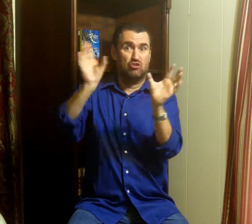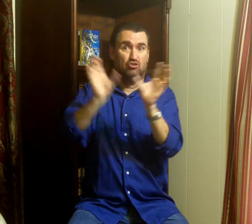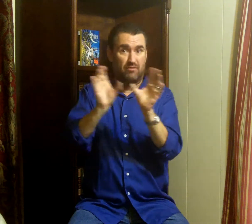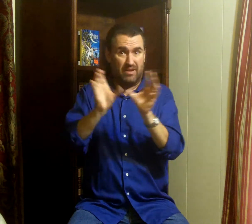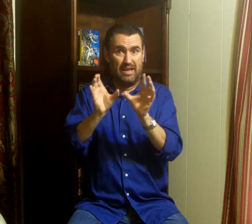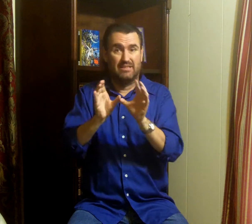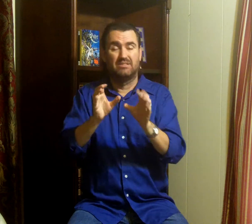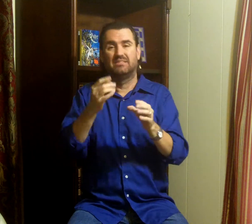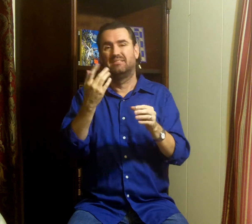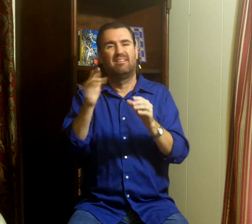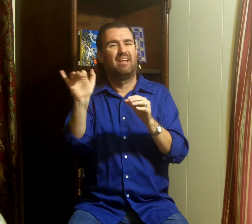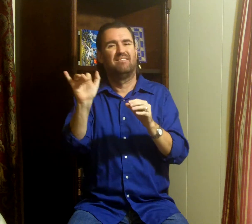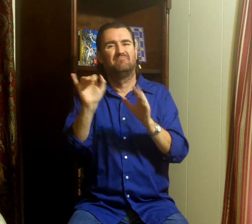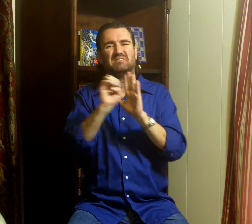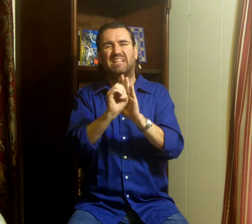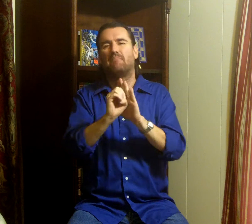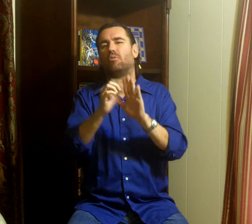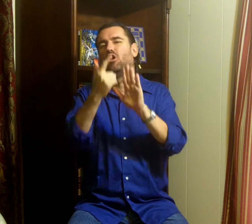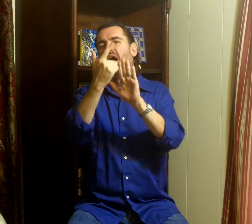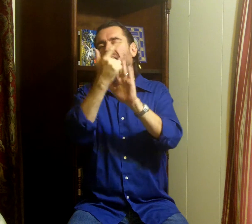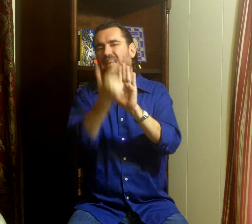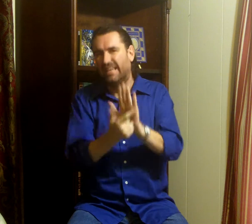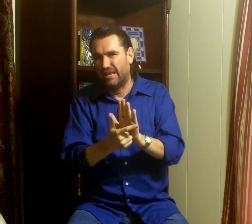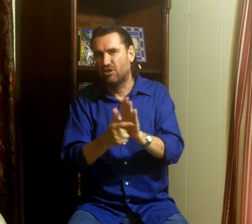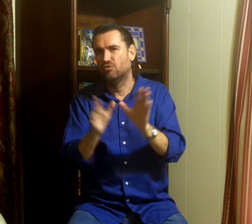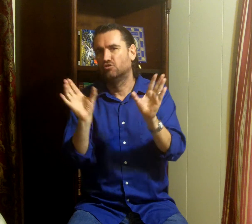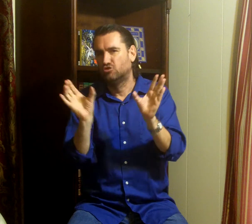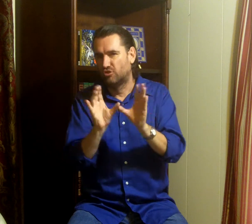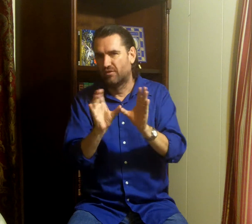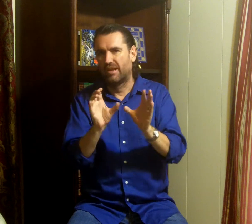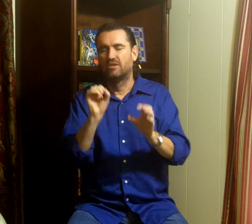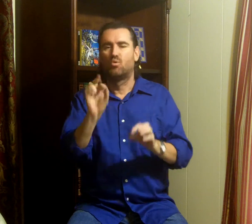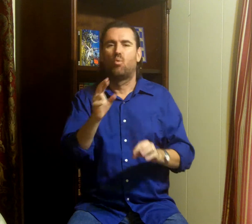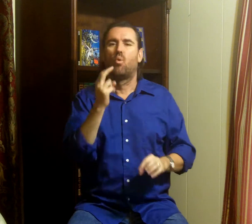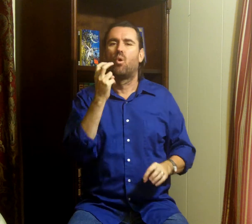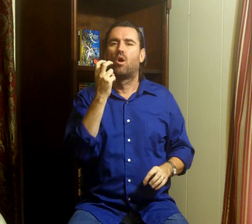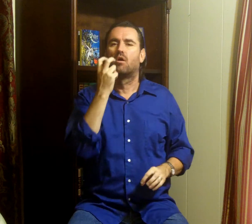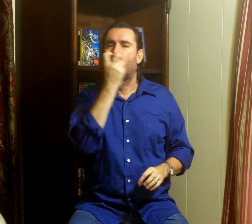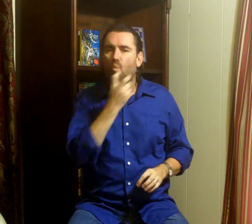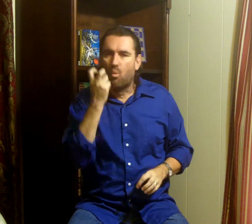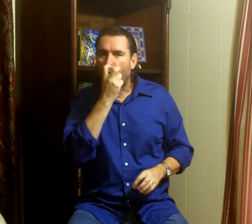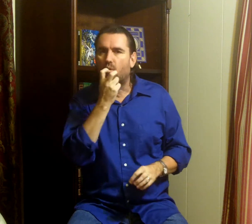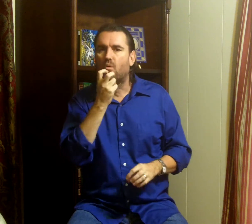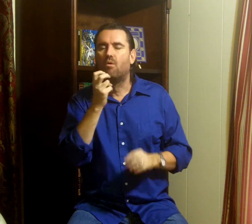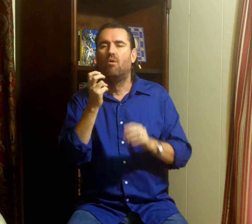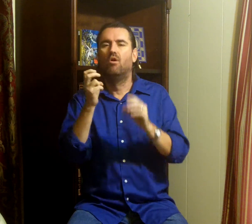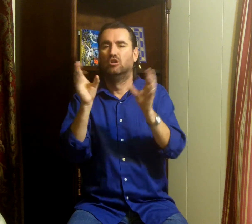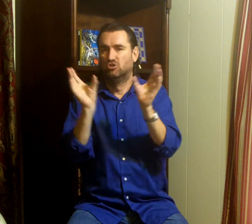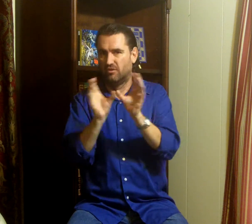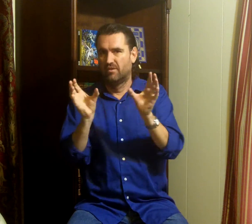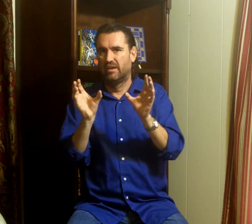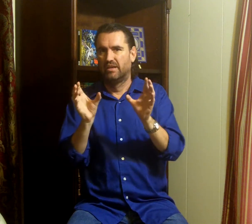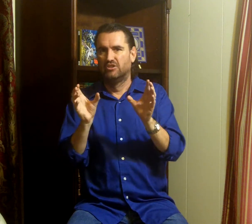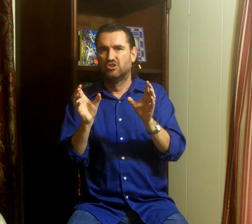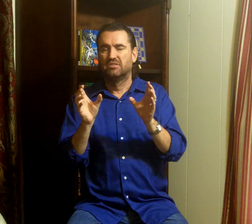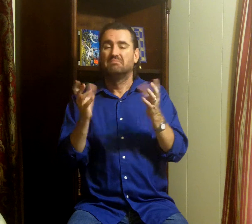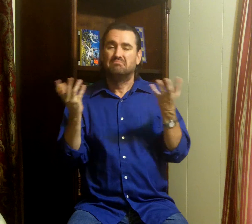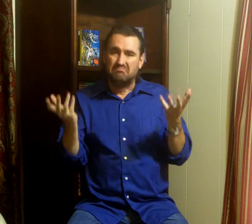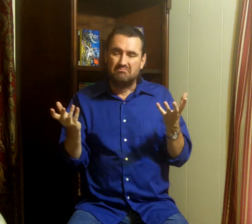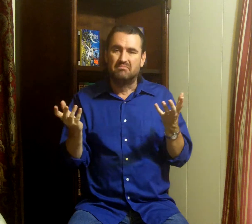and I believe that their work, well, we'll leave it at those for what's already in place.